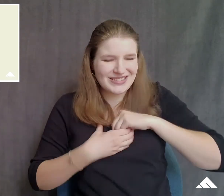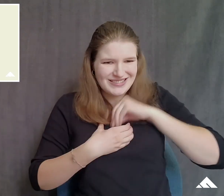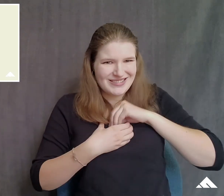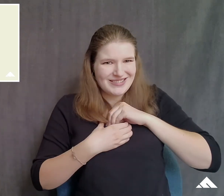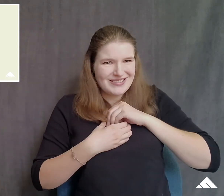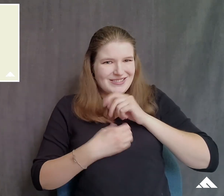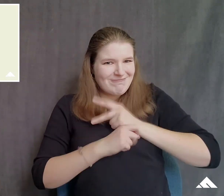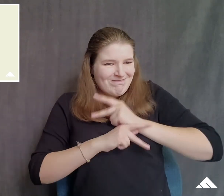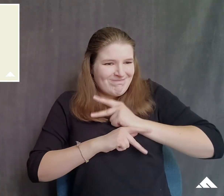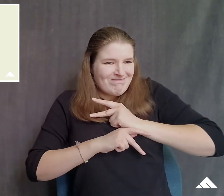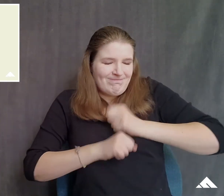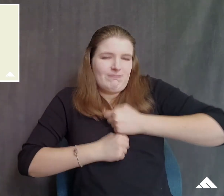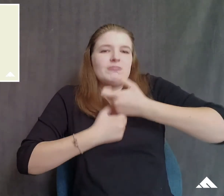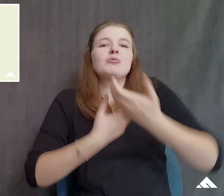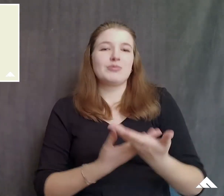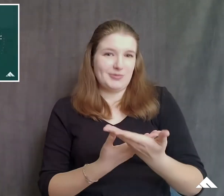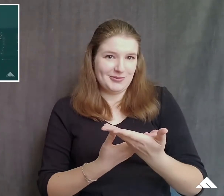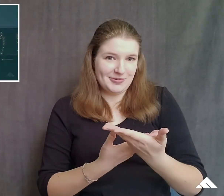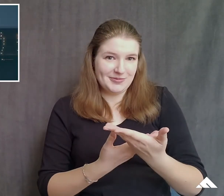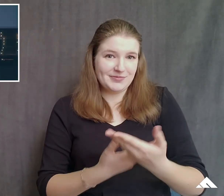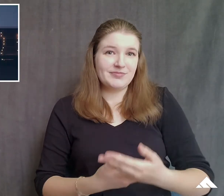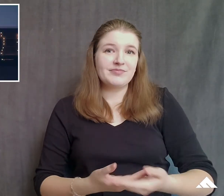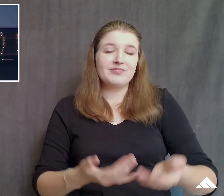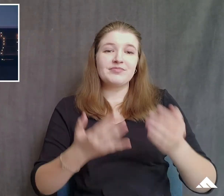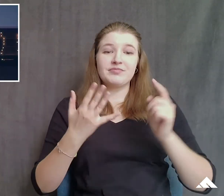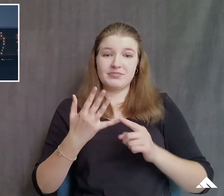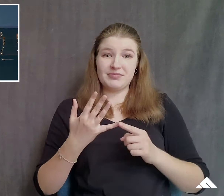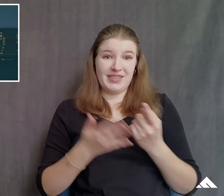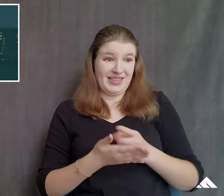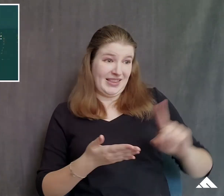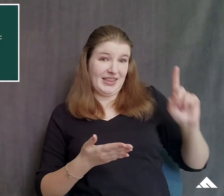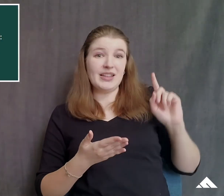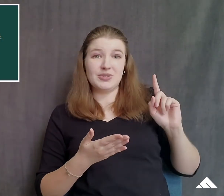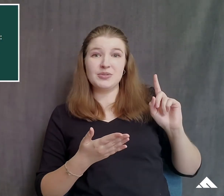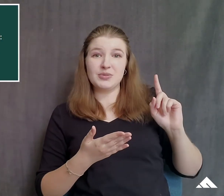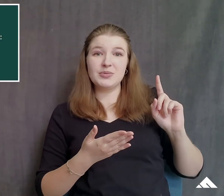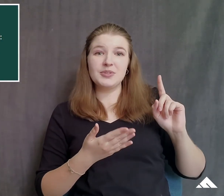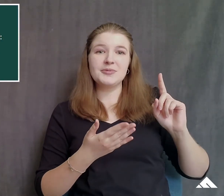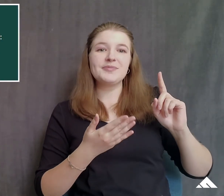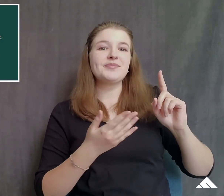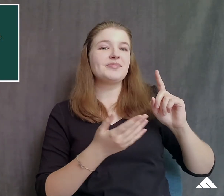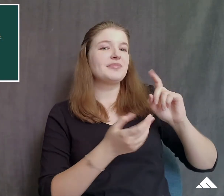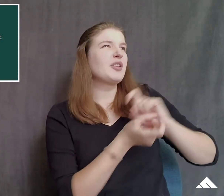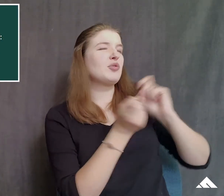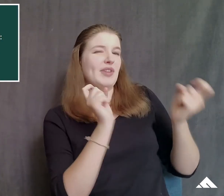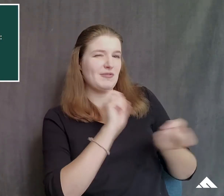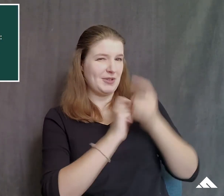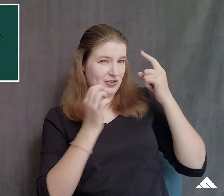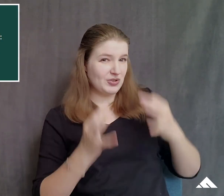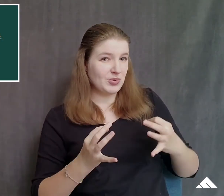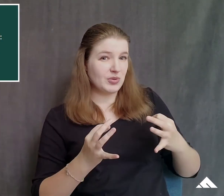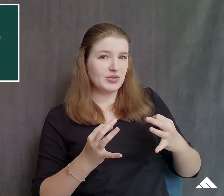in our hearts. And last week, we were healing choice number 5, the transformation choice. This is the, I'm going to do it